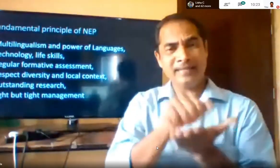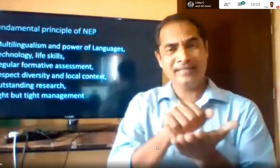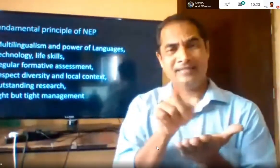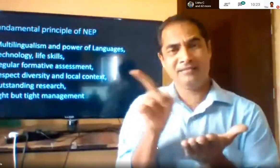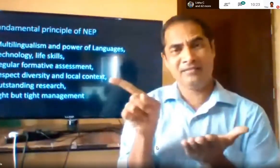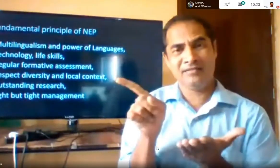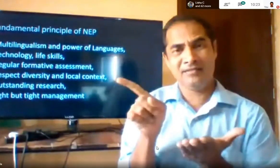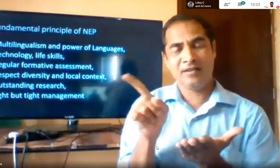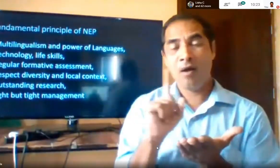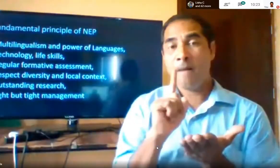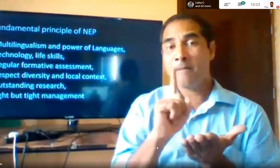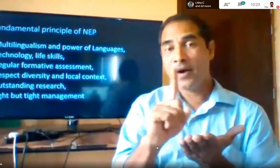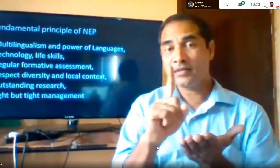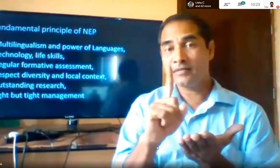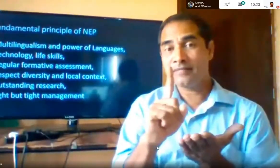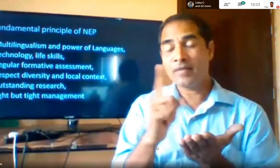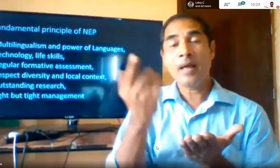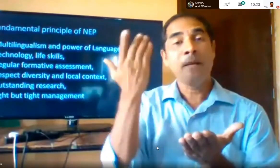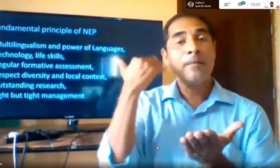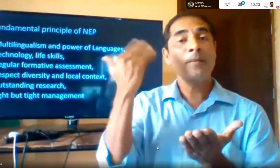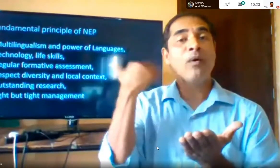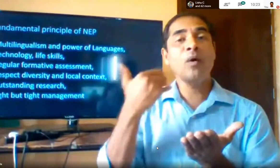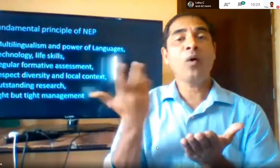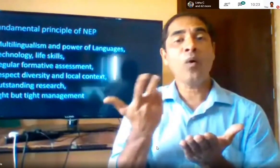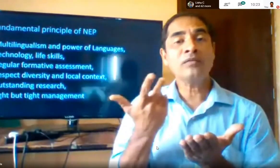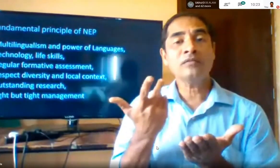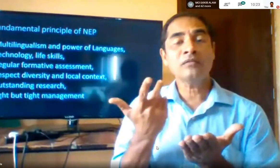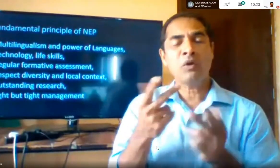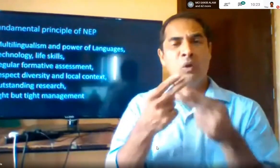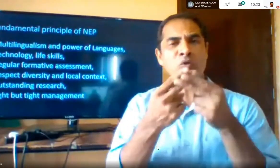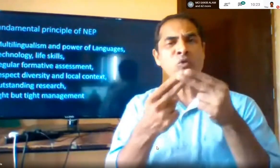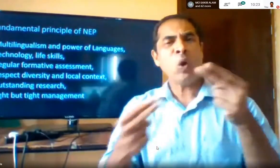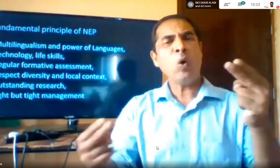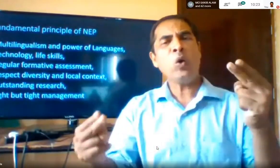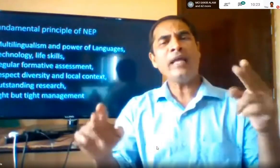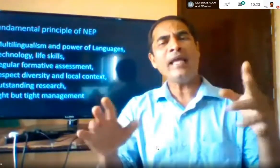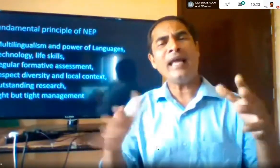they have published all the books related to for India.